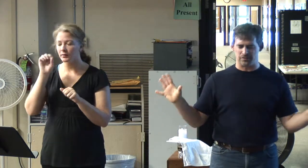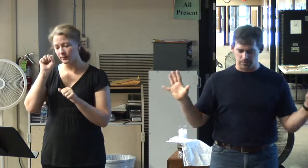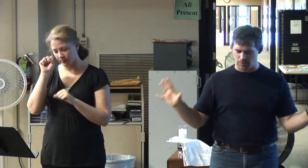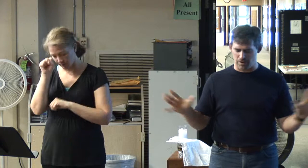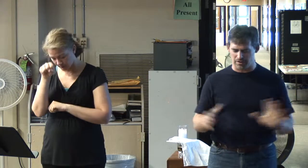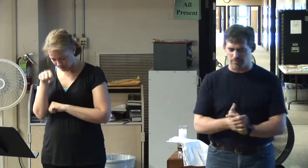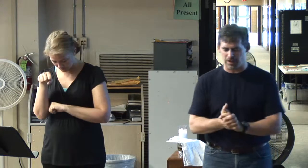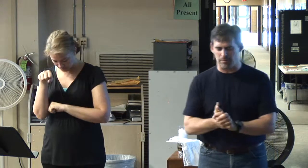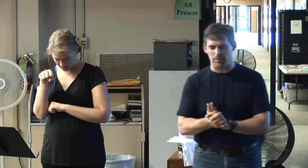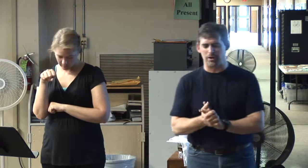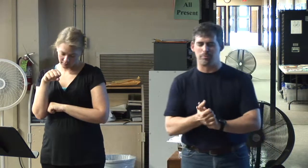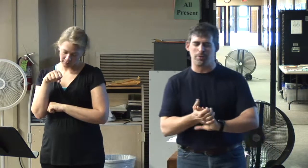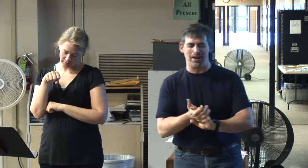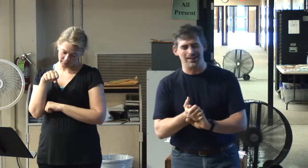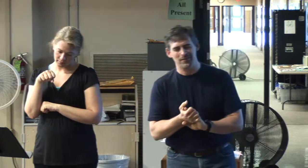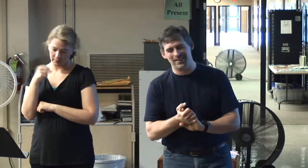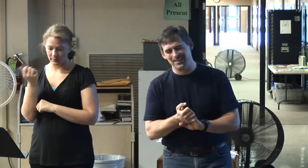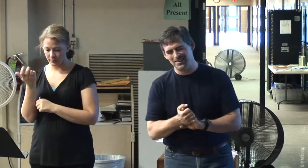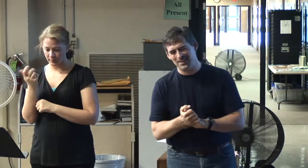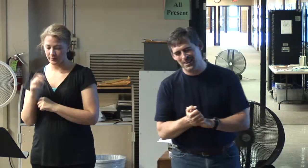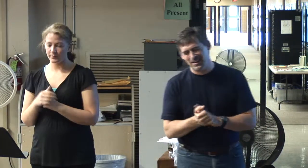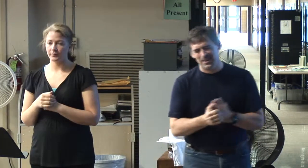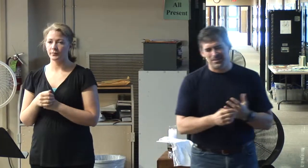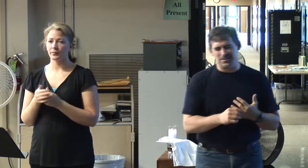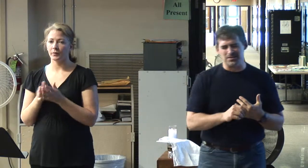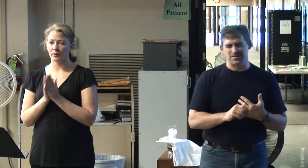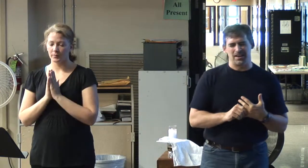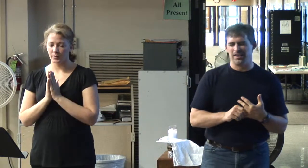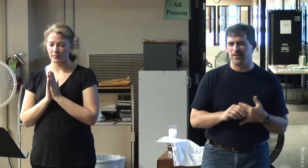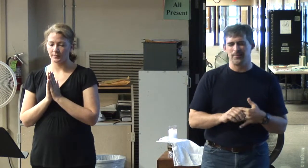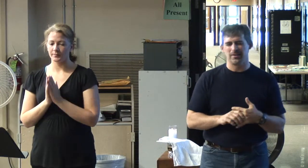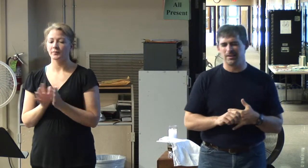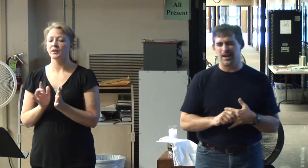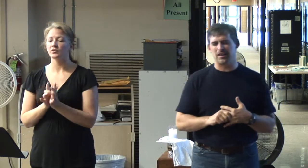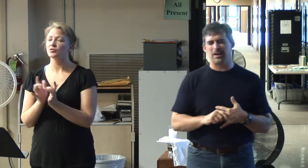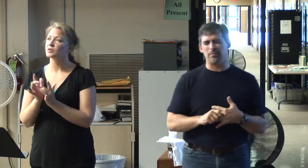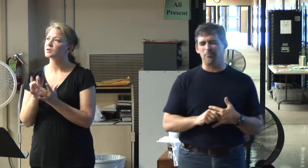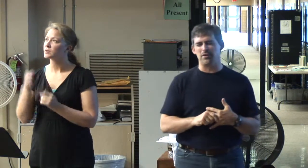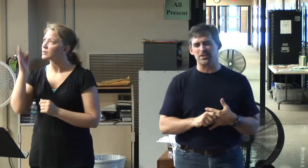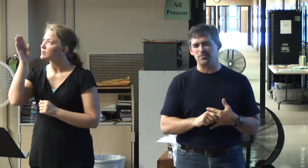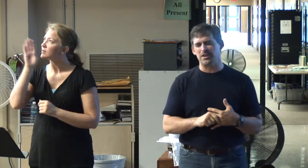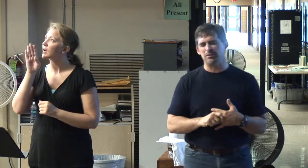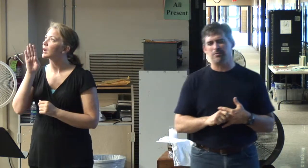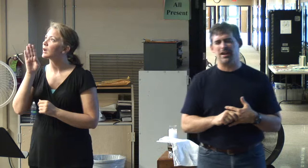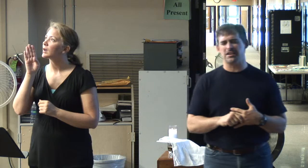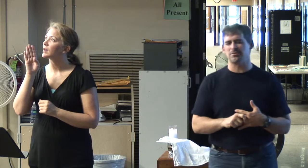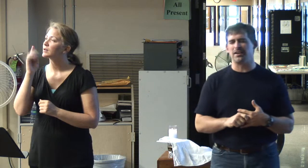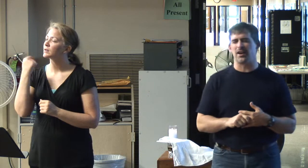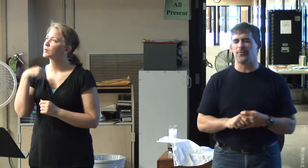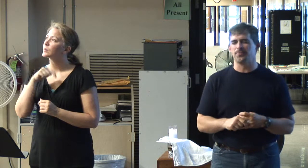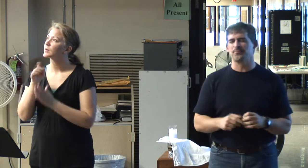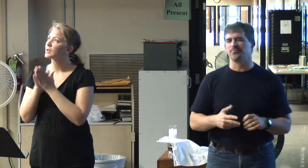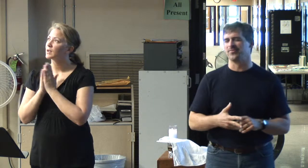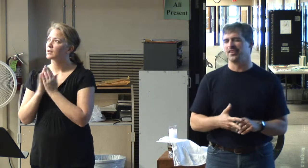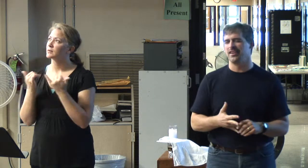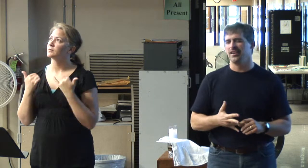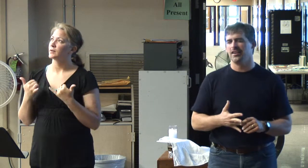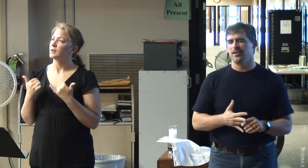your face if you really want to pray, but we're going to pray. Jesus said, God, with us, we ask right